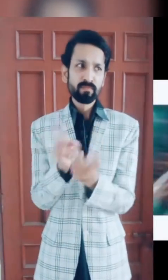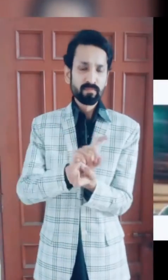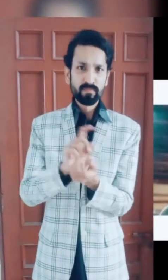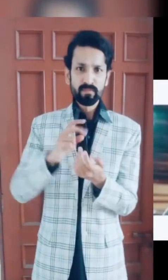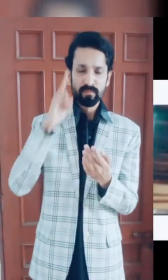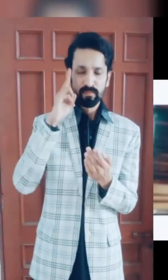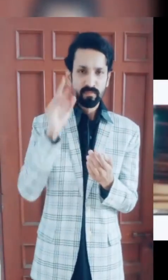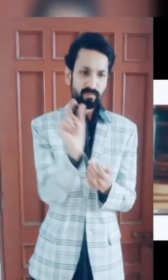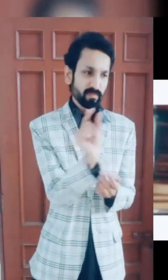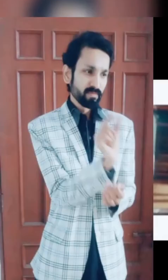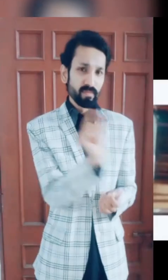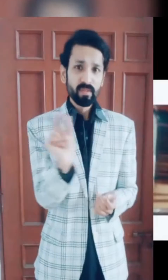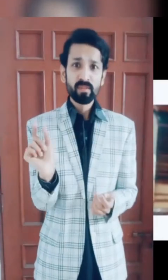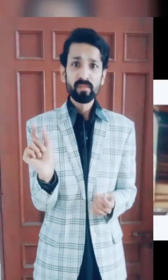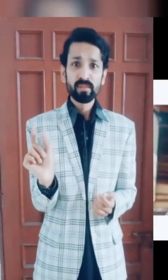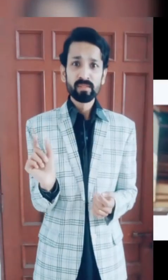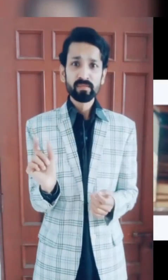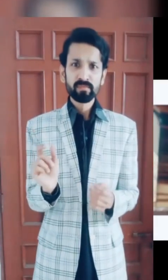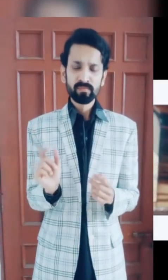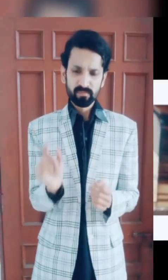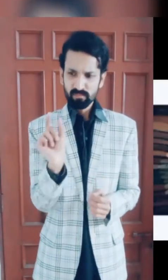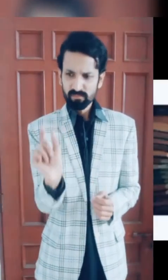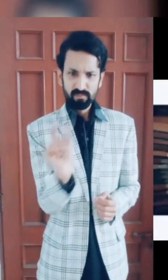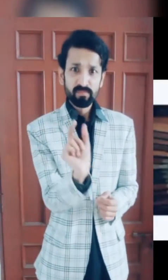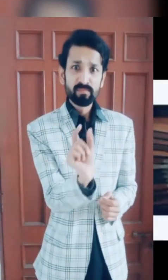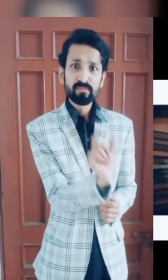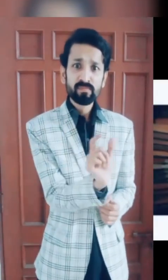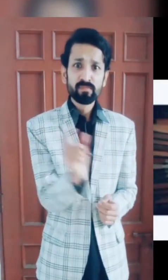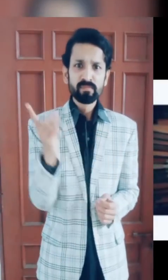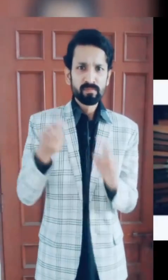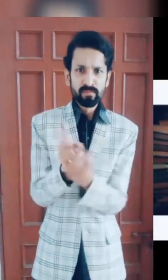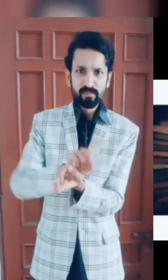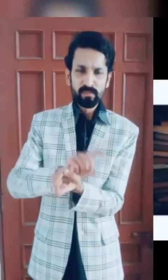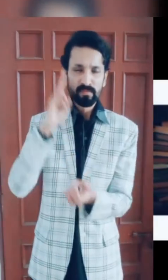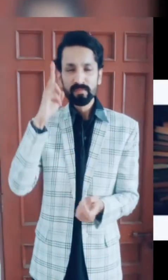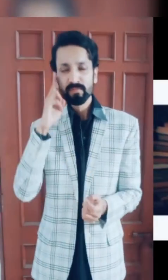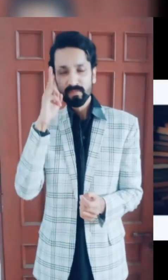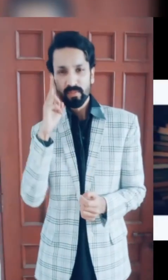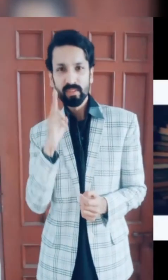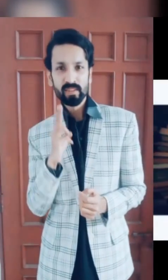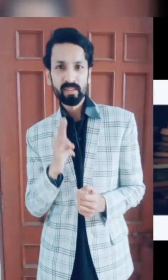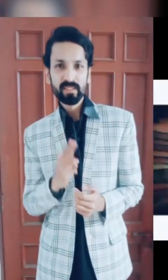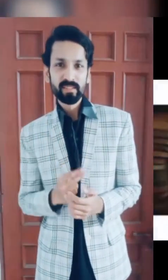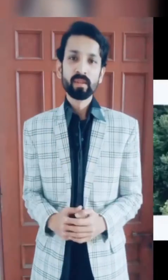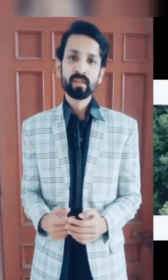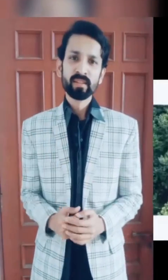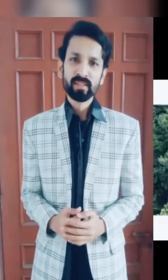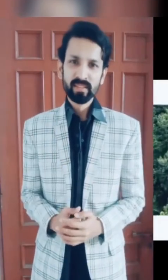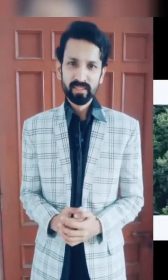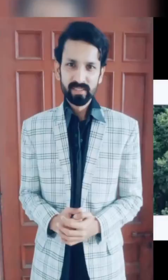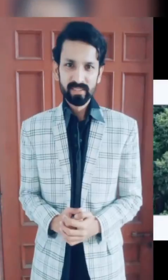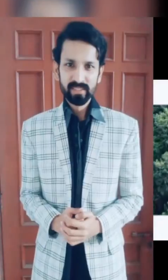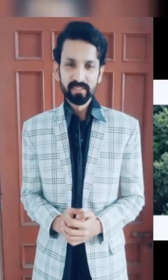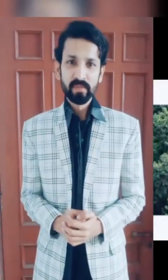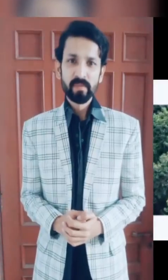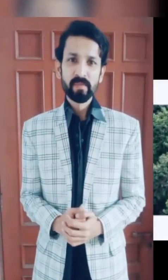turns dreams into words and words into dreams.